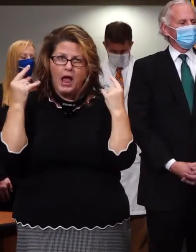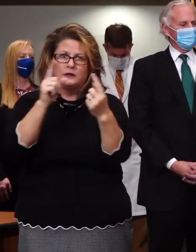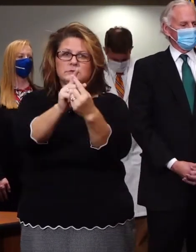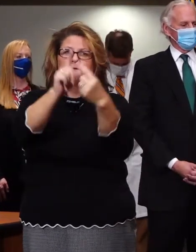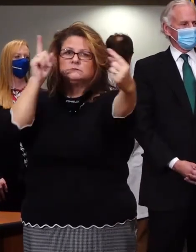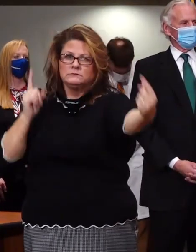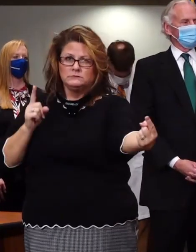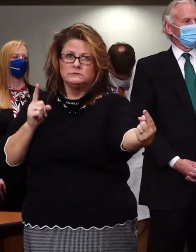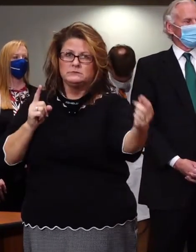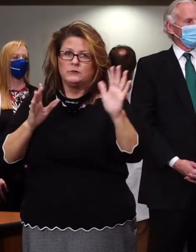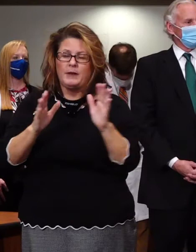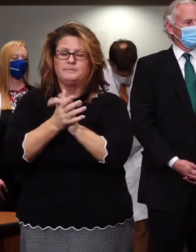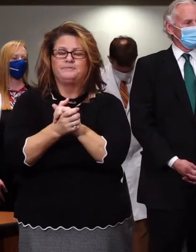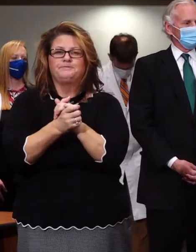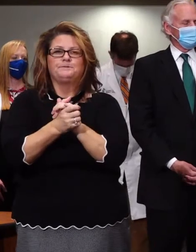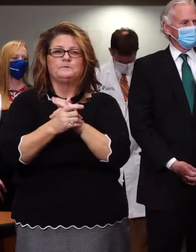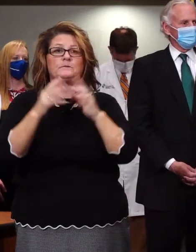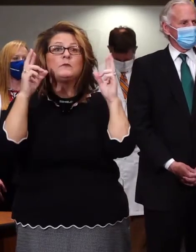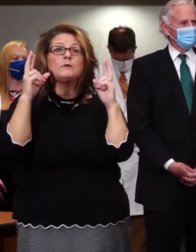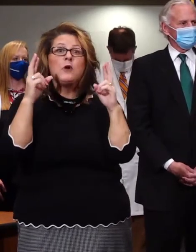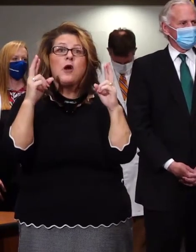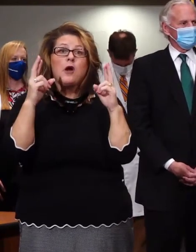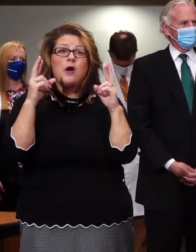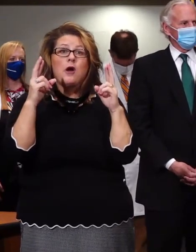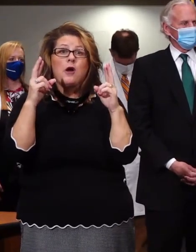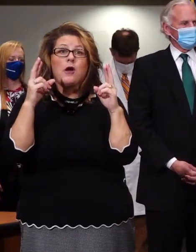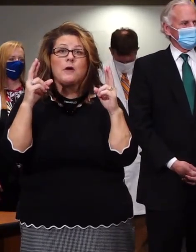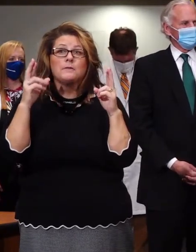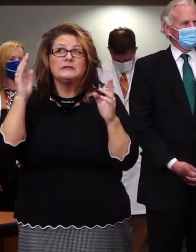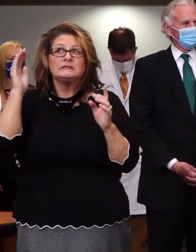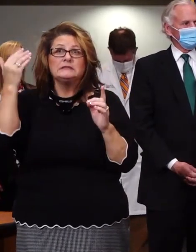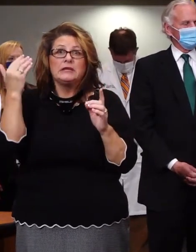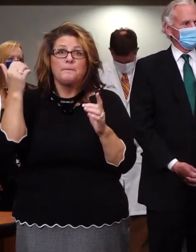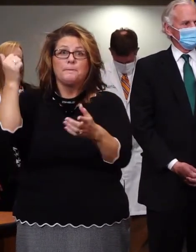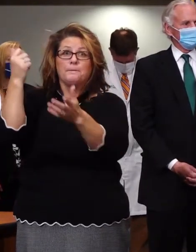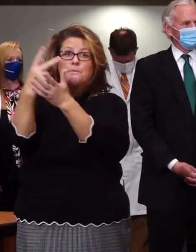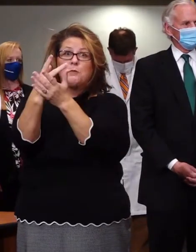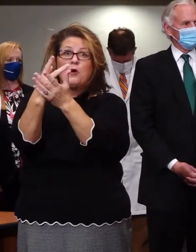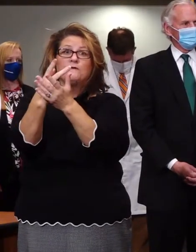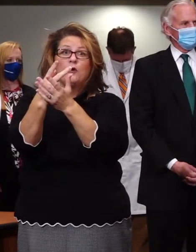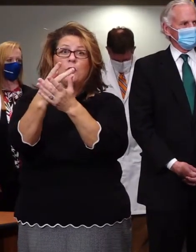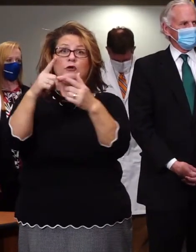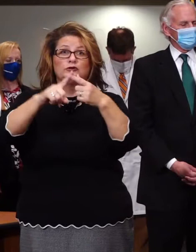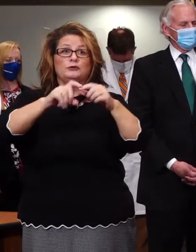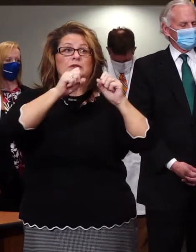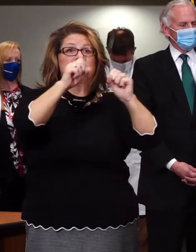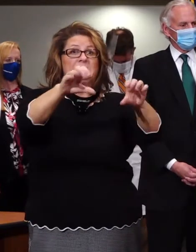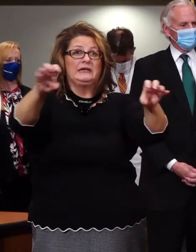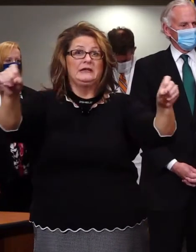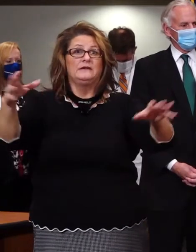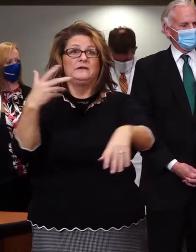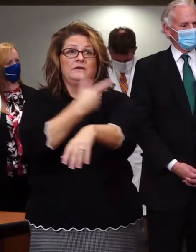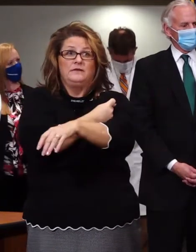The hopeful news, as you've heard, is that we're getting close to the approval and distribution of safe and effective